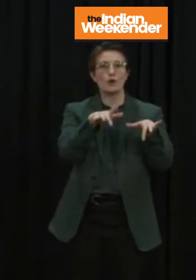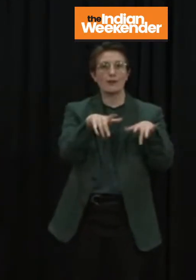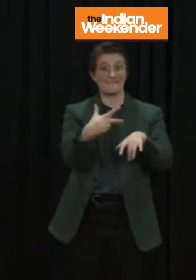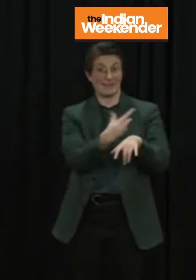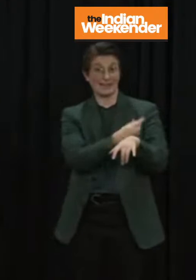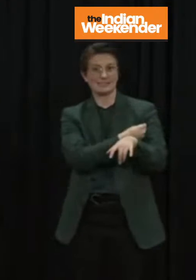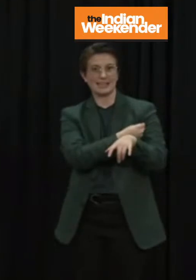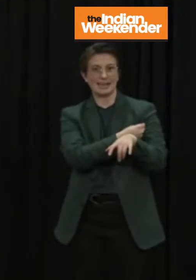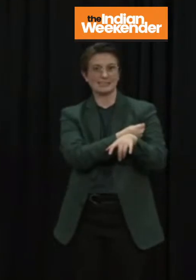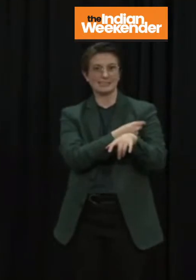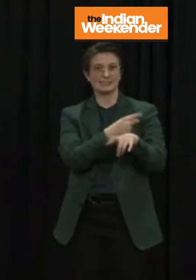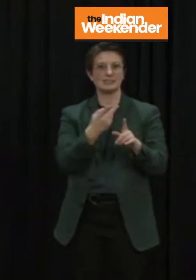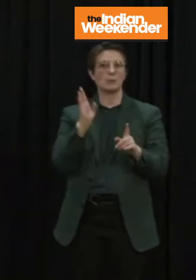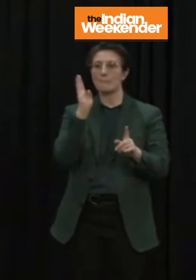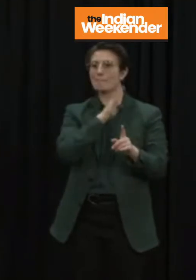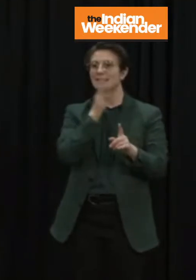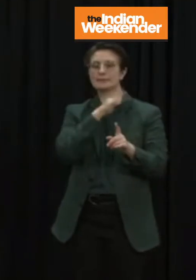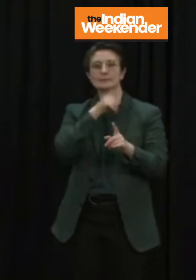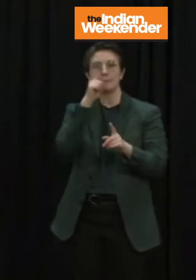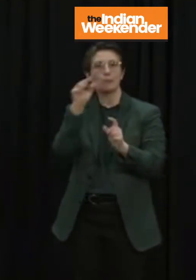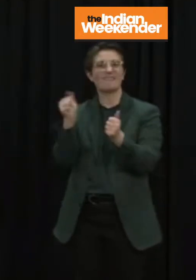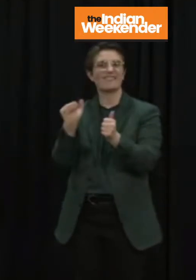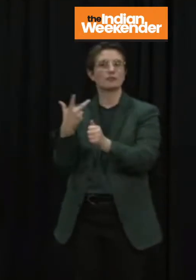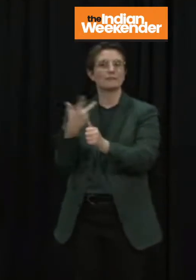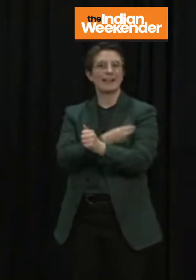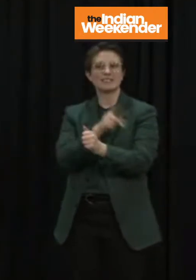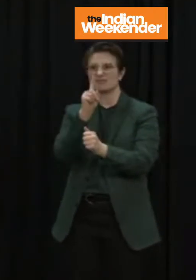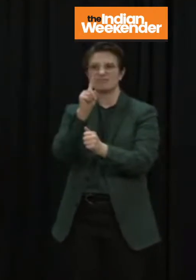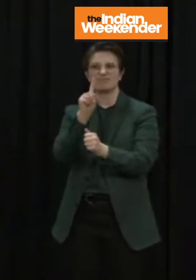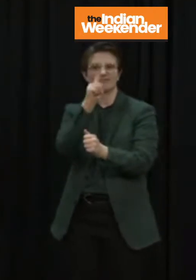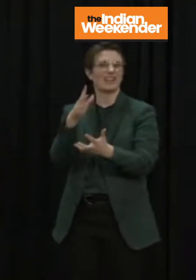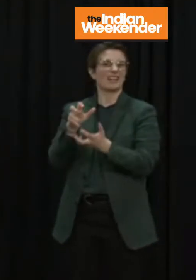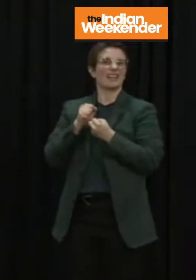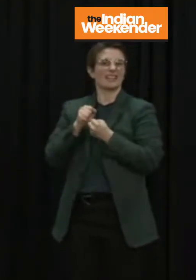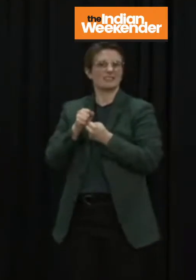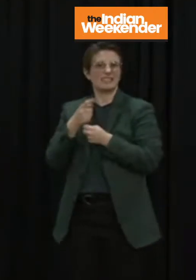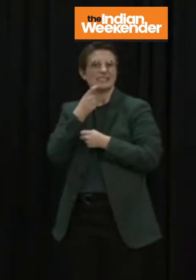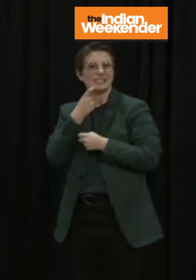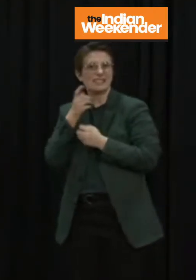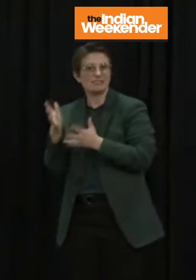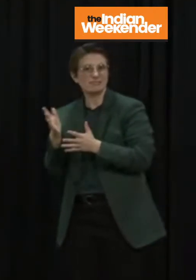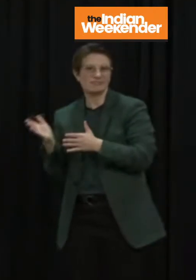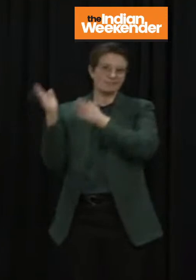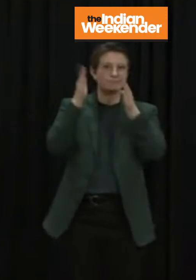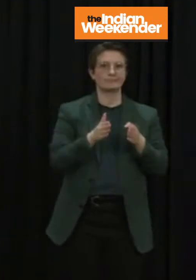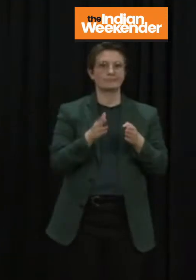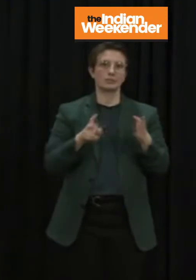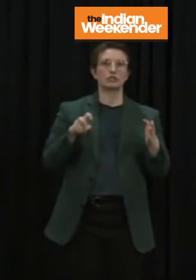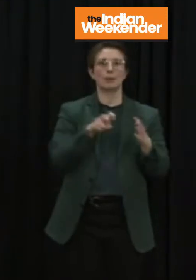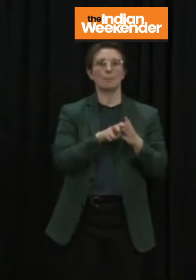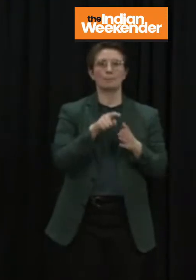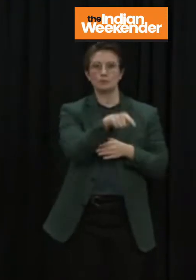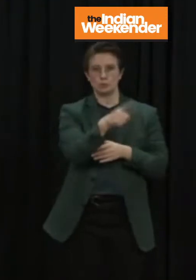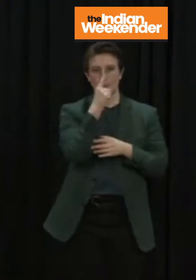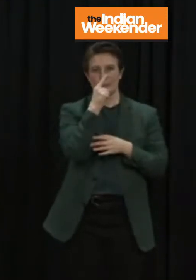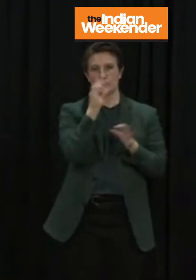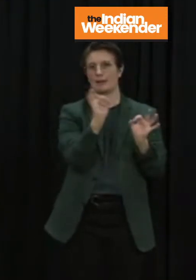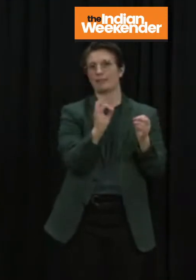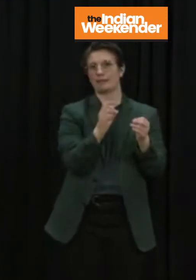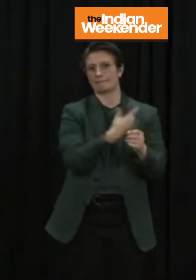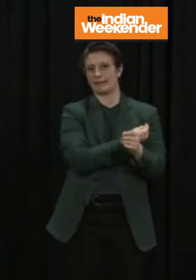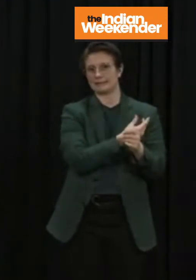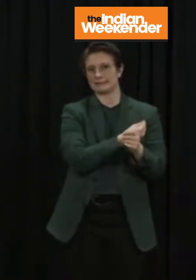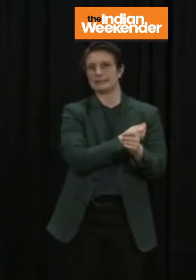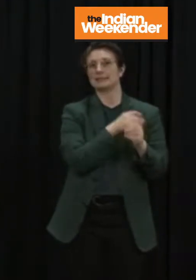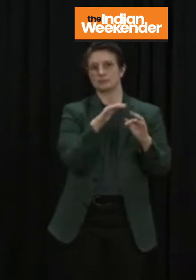I can assure you that the vaccine is safe and effective, but please, if you're worried about that, do your own research, look at trusted sources like the Unite